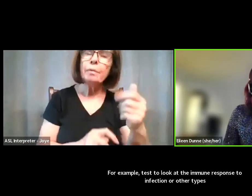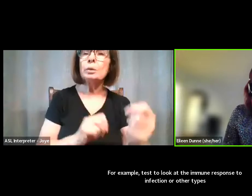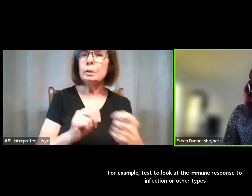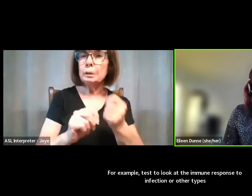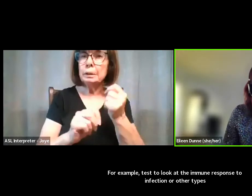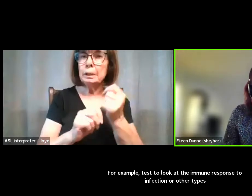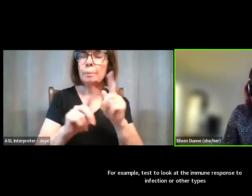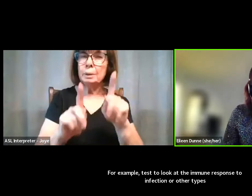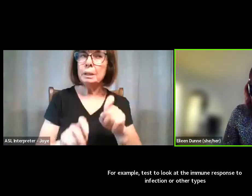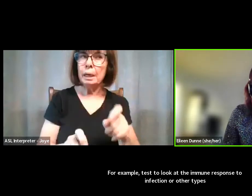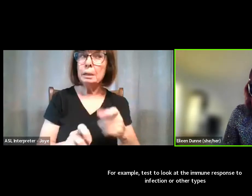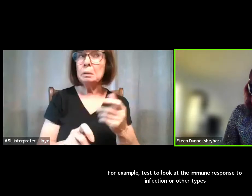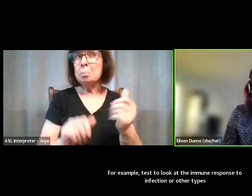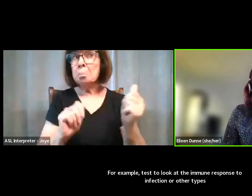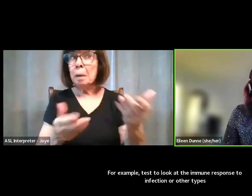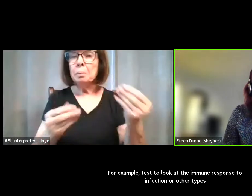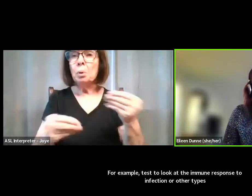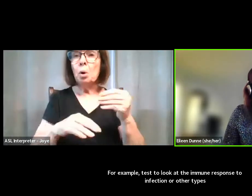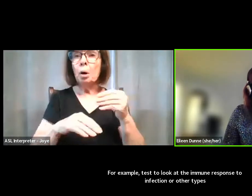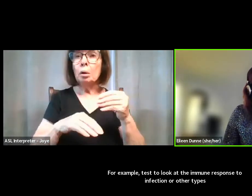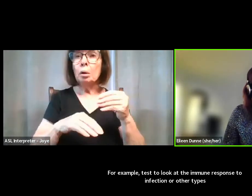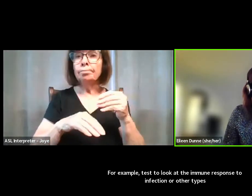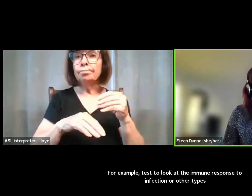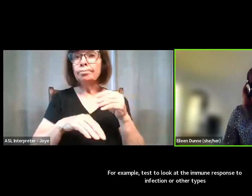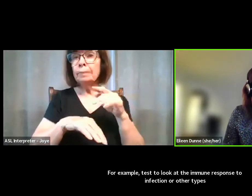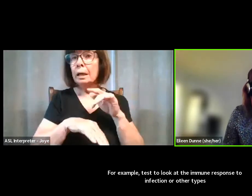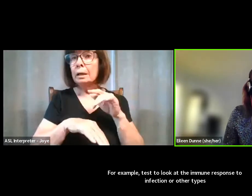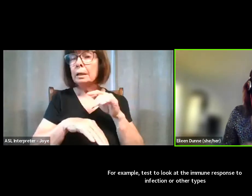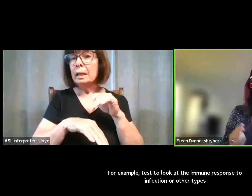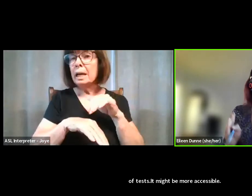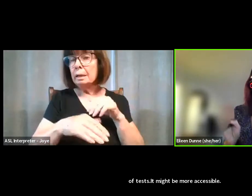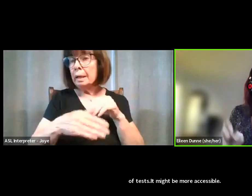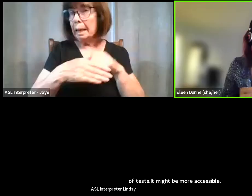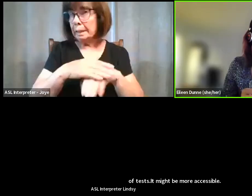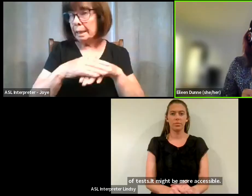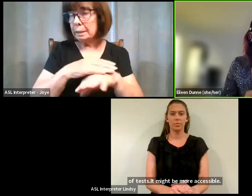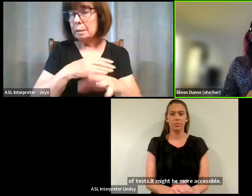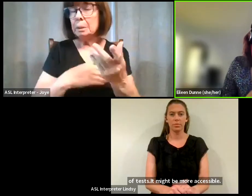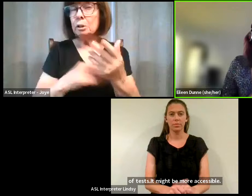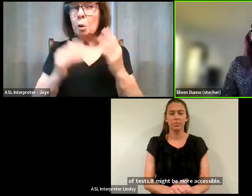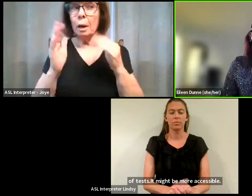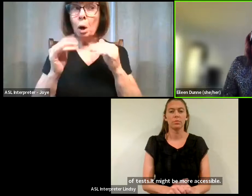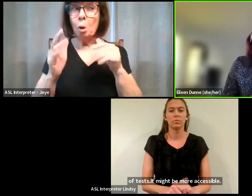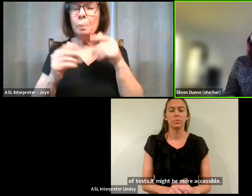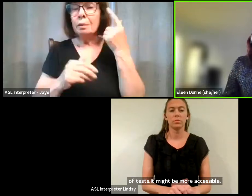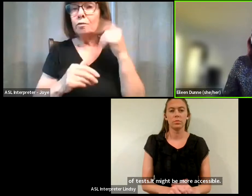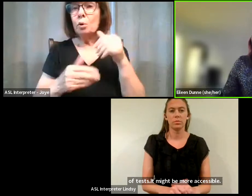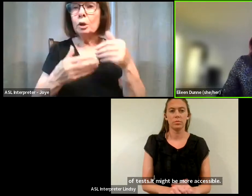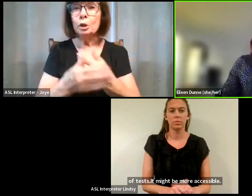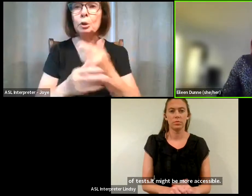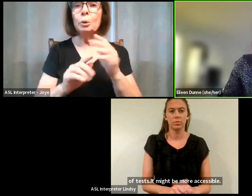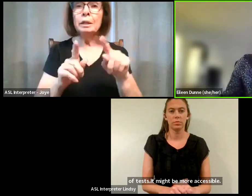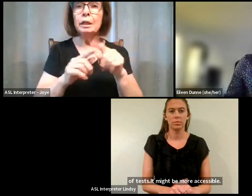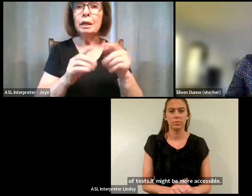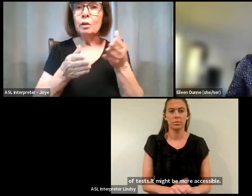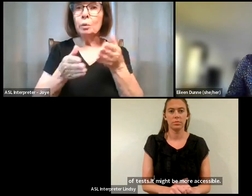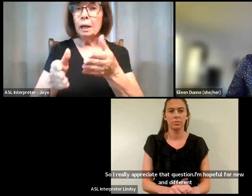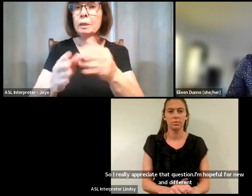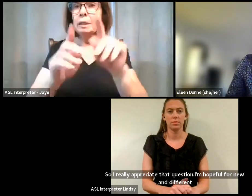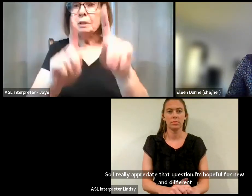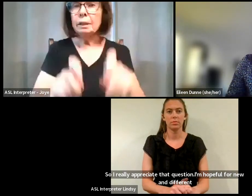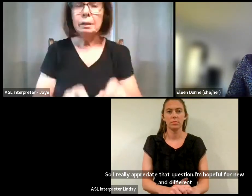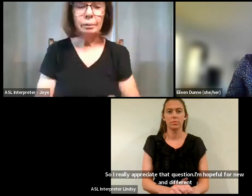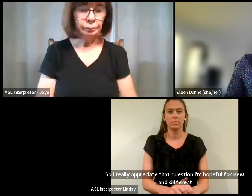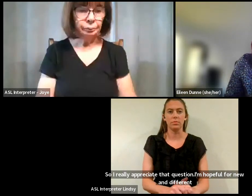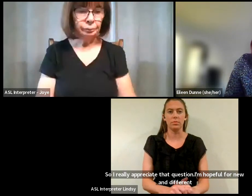appreciate that question, and I'm hopeful for new and different testing pathways. Yeah, I'm sorry, if I